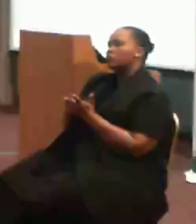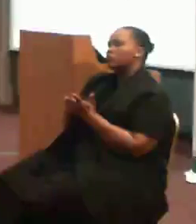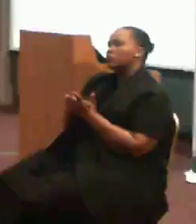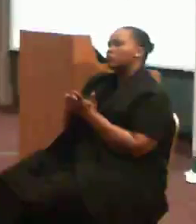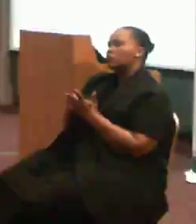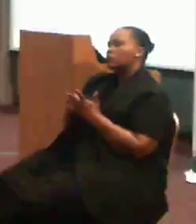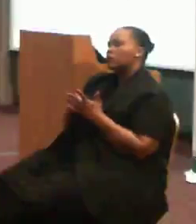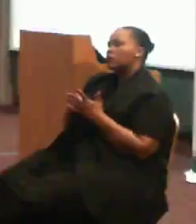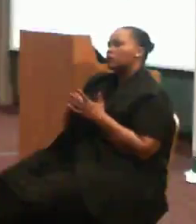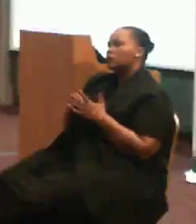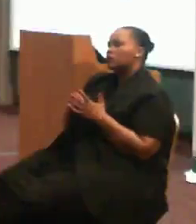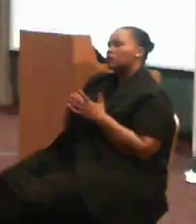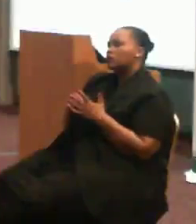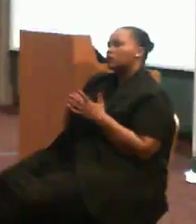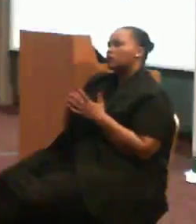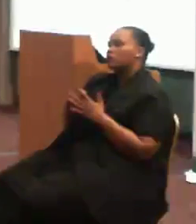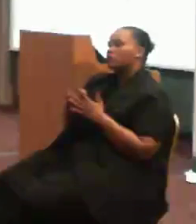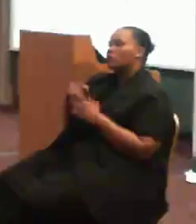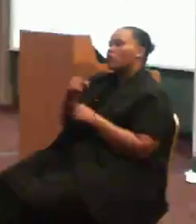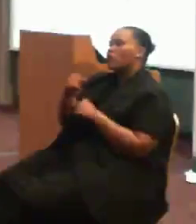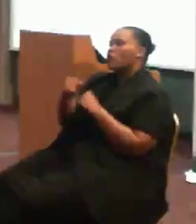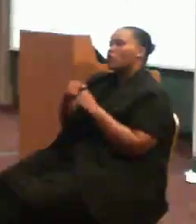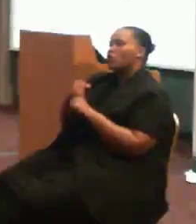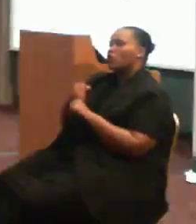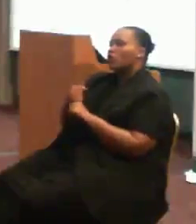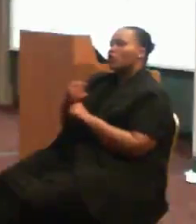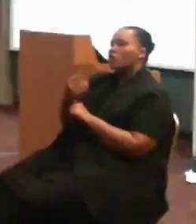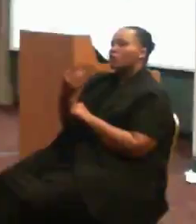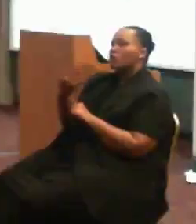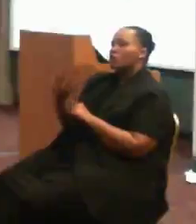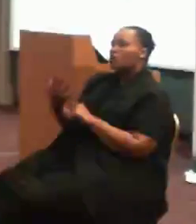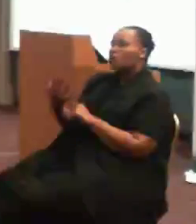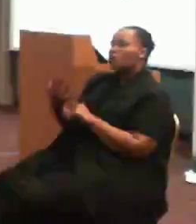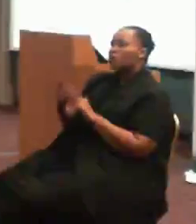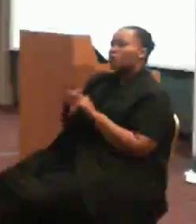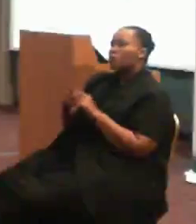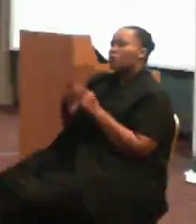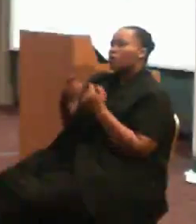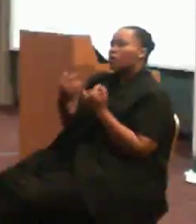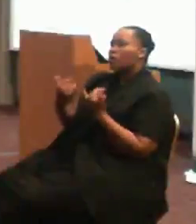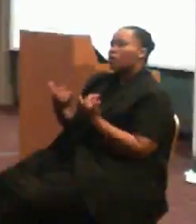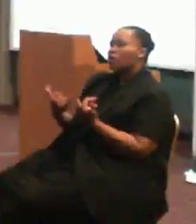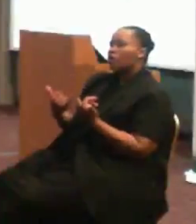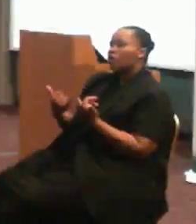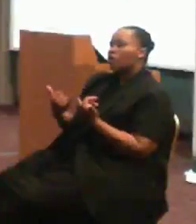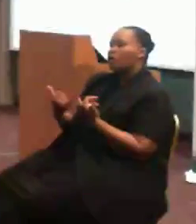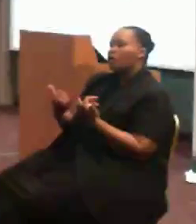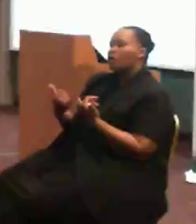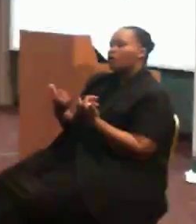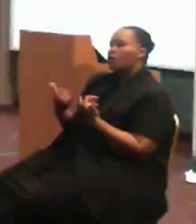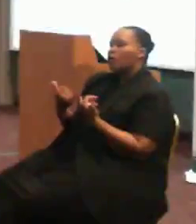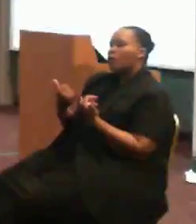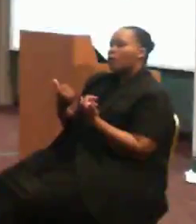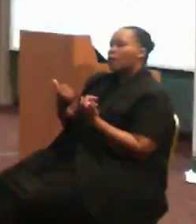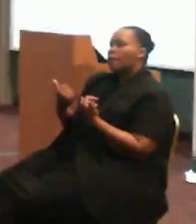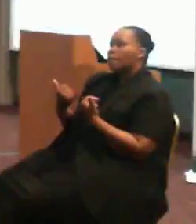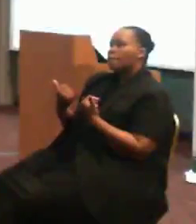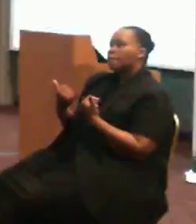over a 5-year period, why is it that management is not able to take decisions, perhaps that are not influenced